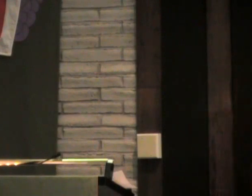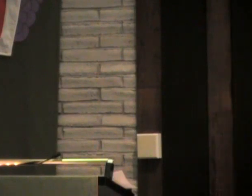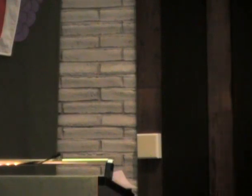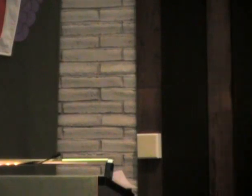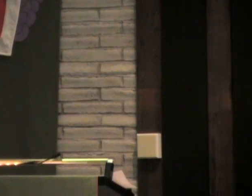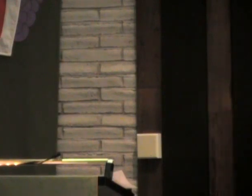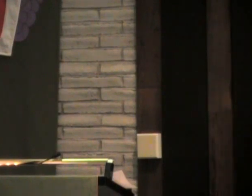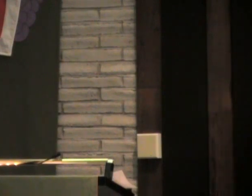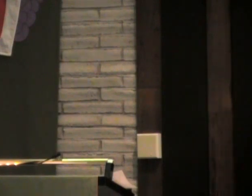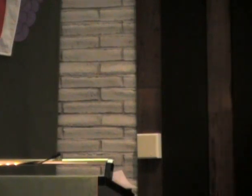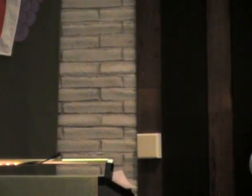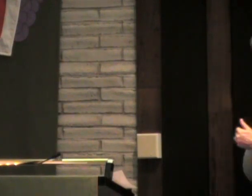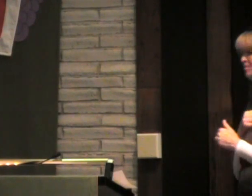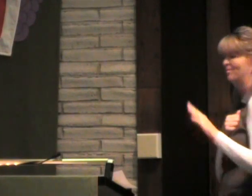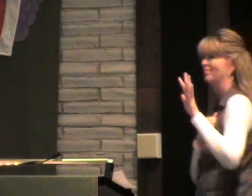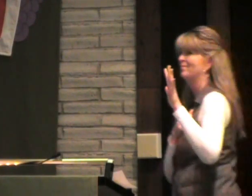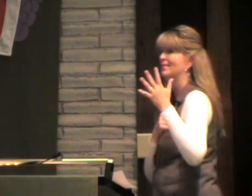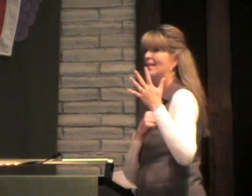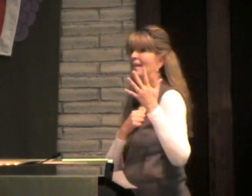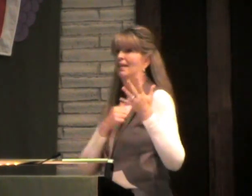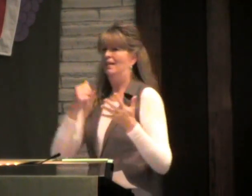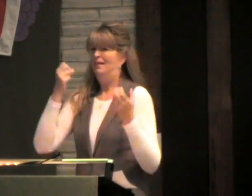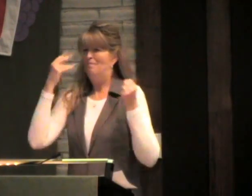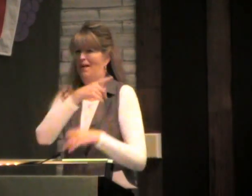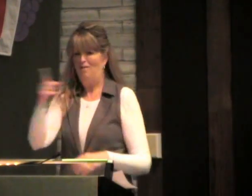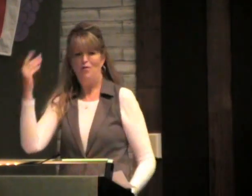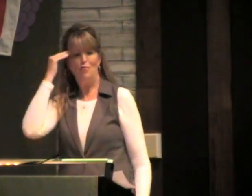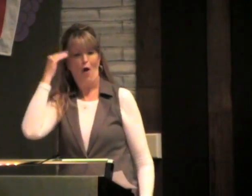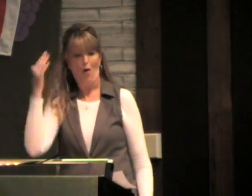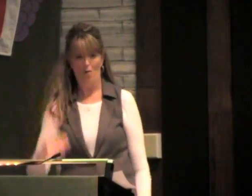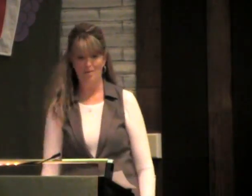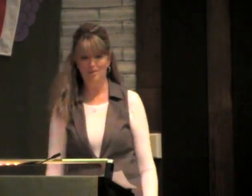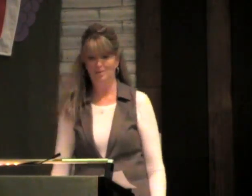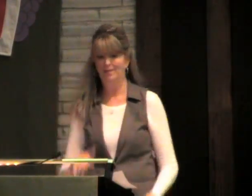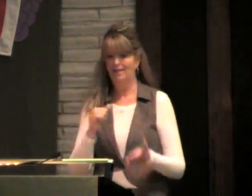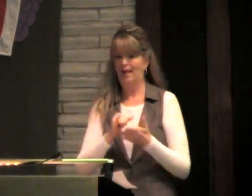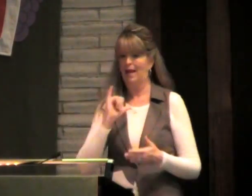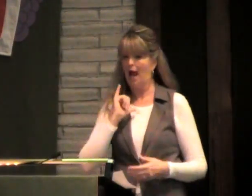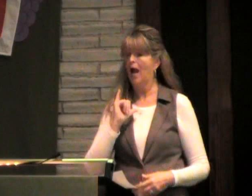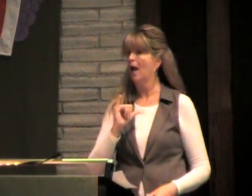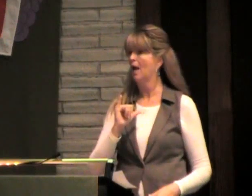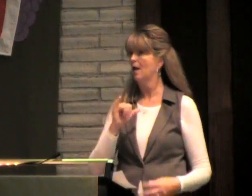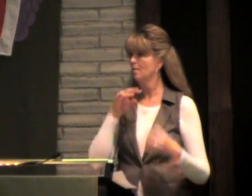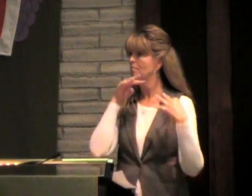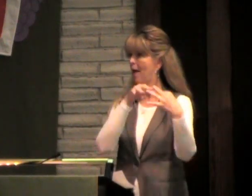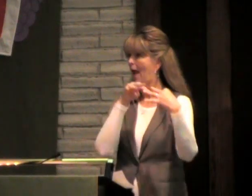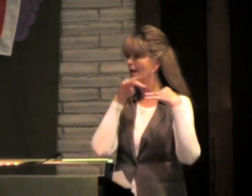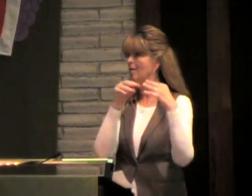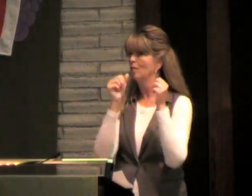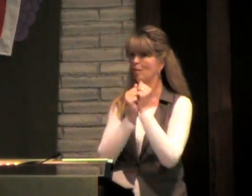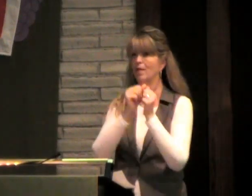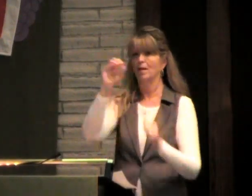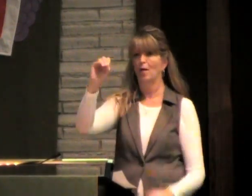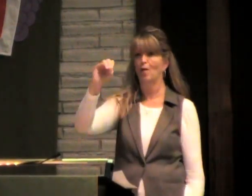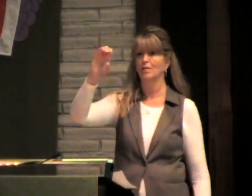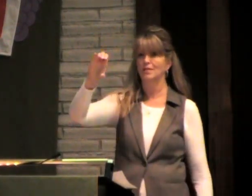Beautiful. I love that passage. As many of you know, I have a battle